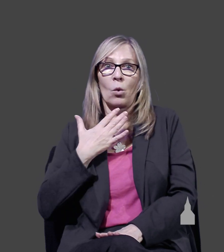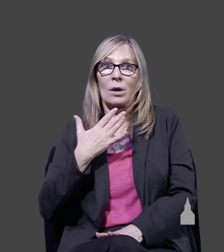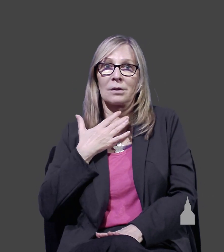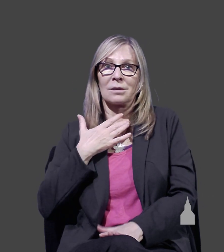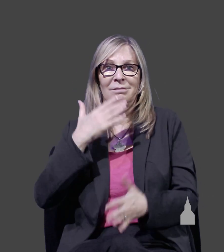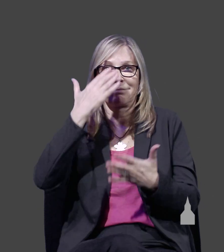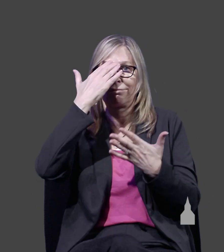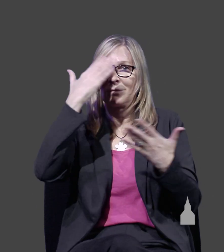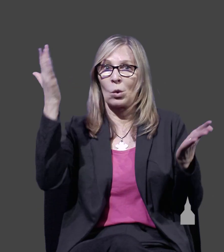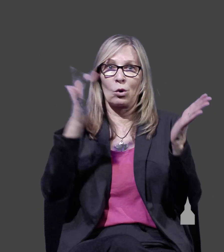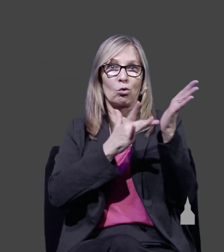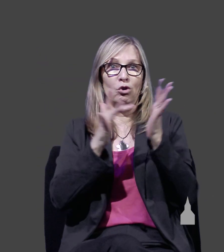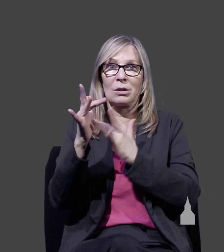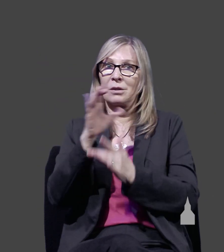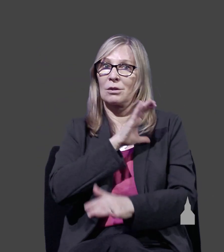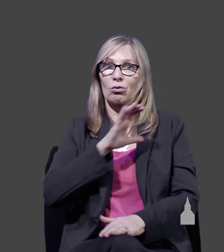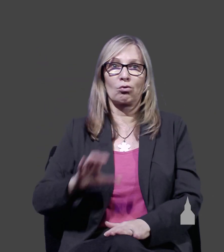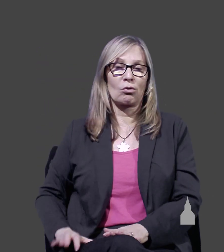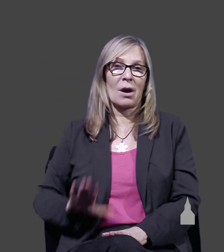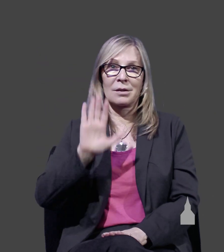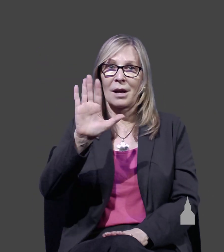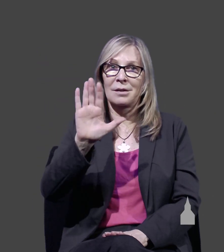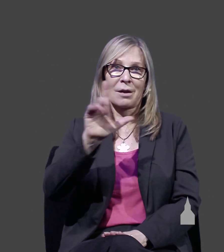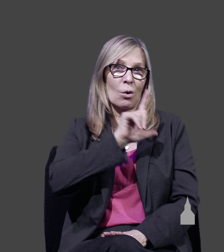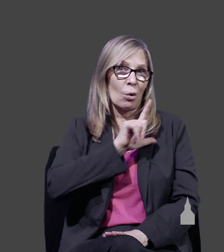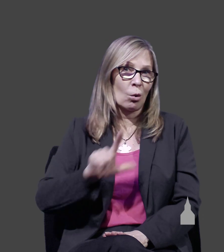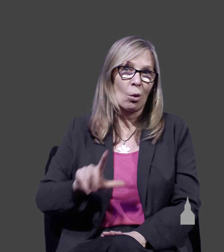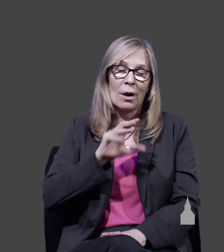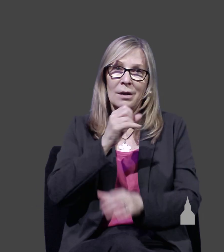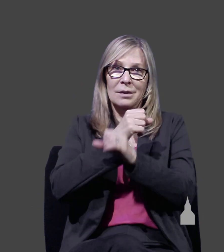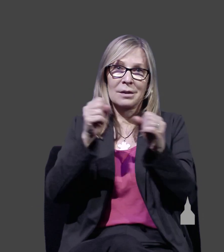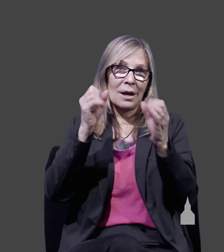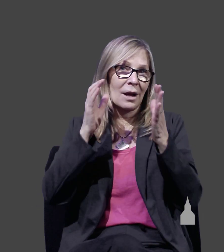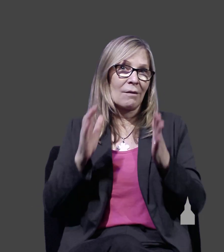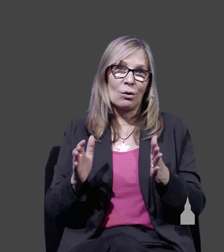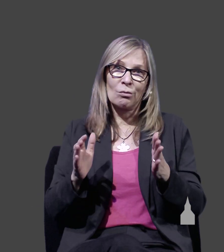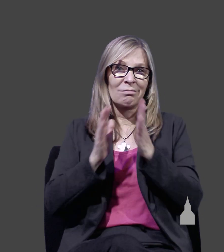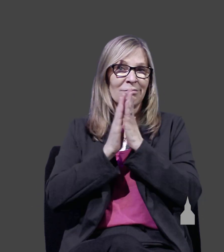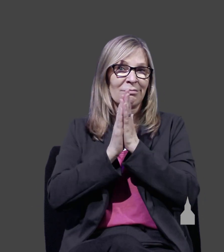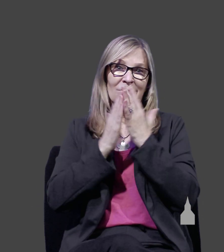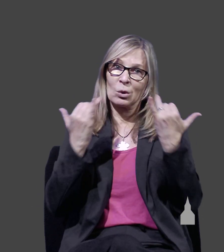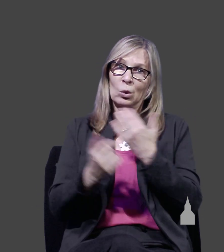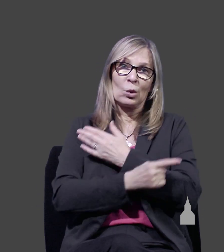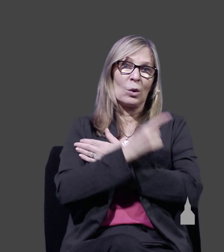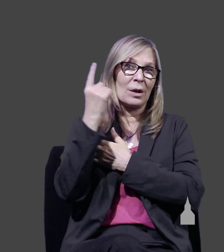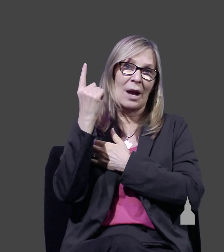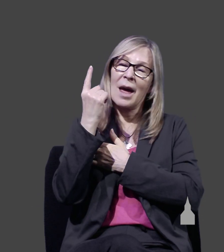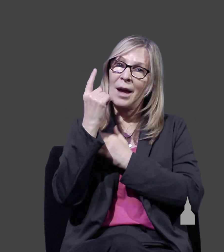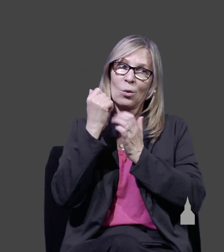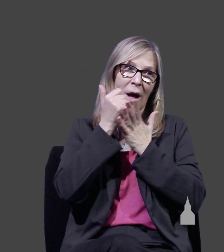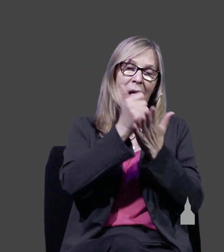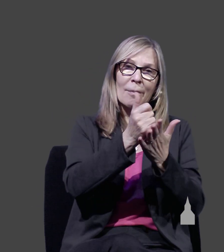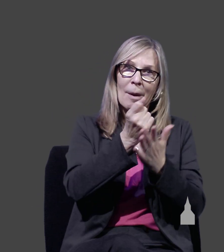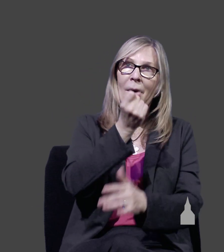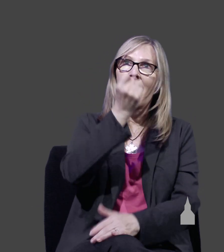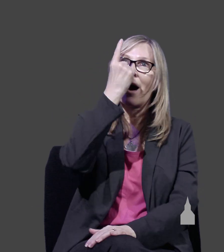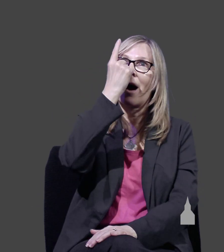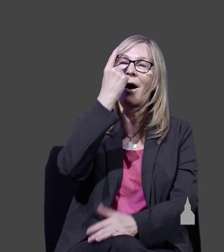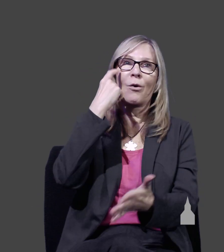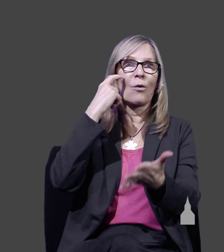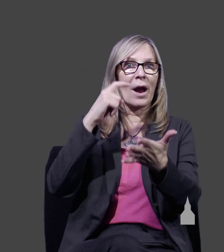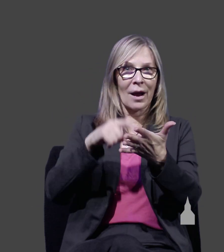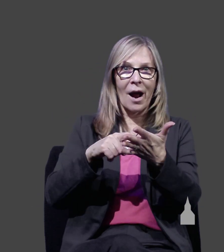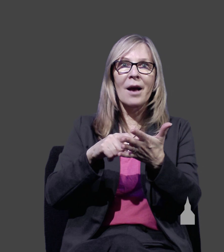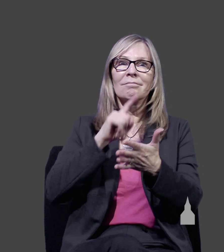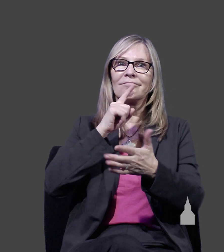don't know Jesus Christ as our Lord and Savior. Lord, I pray that today would be the day that you'd open their eyes and they'd recognize that